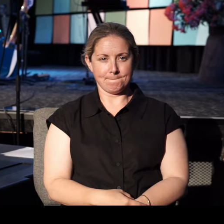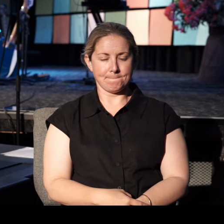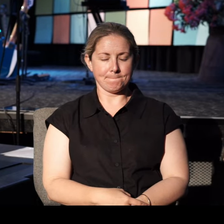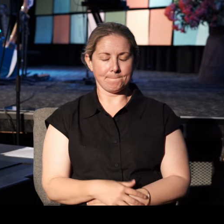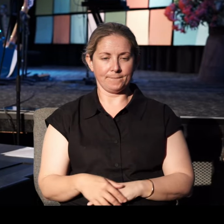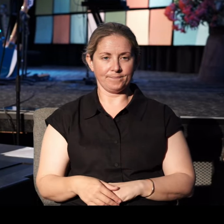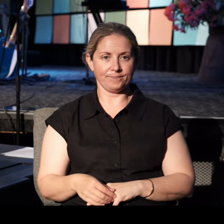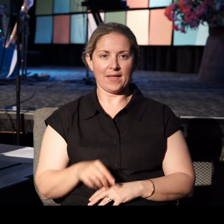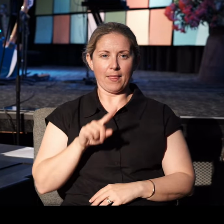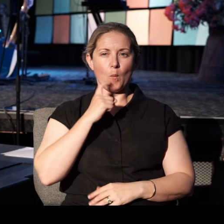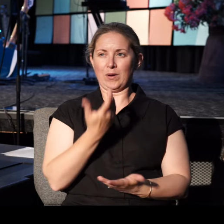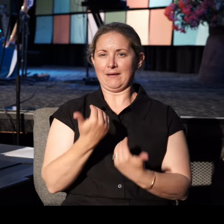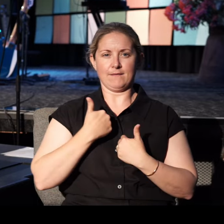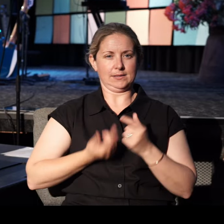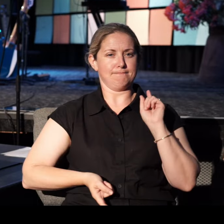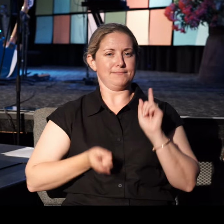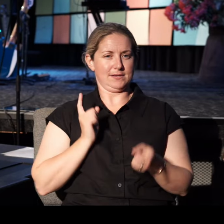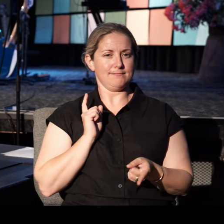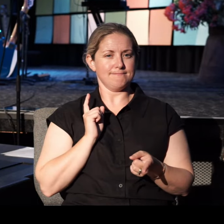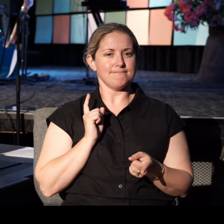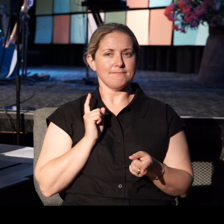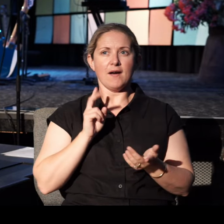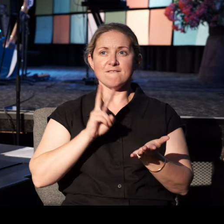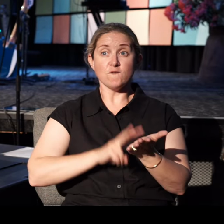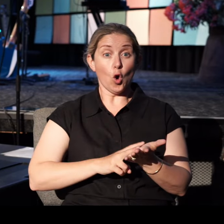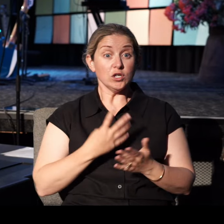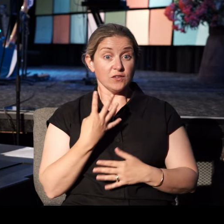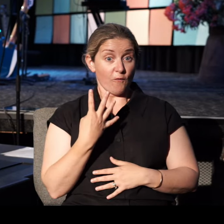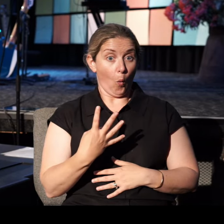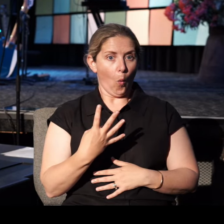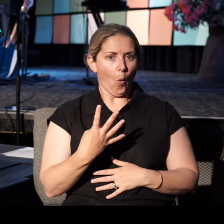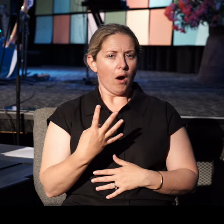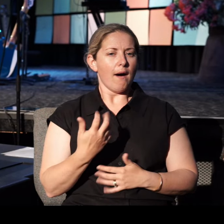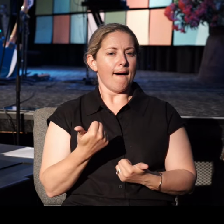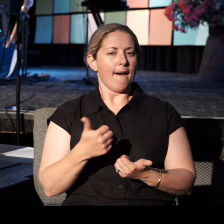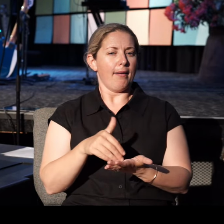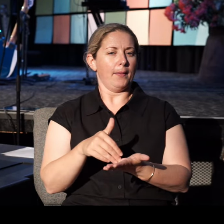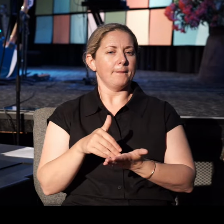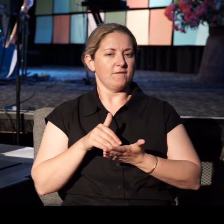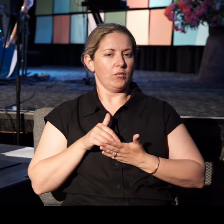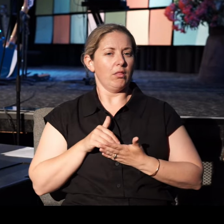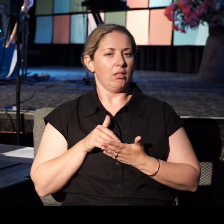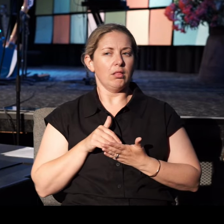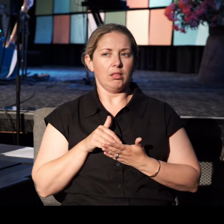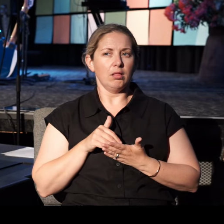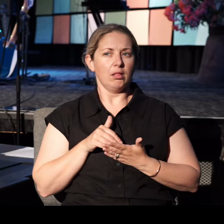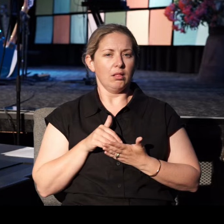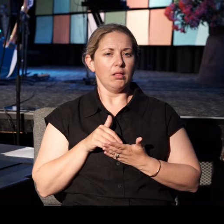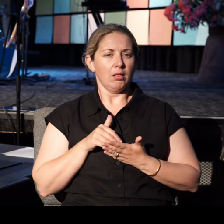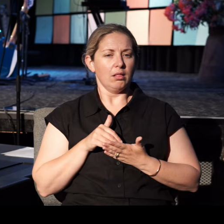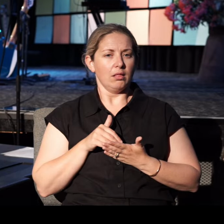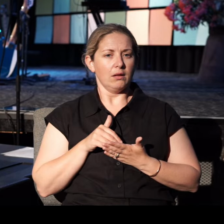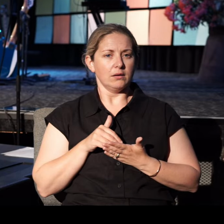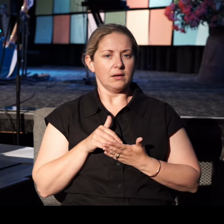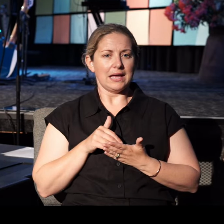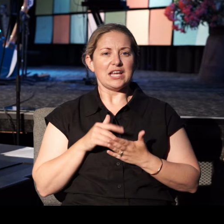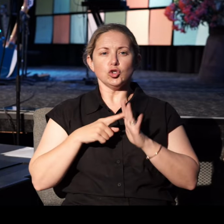Verse 4 is utterly profound, really very helpful, because it's a definition of